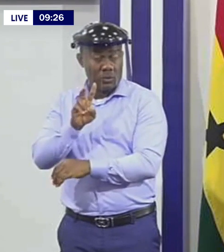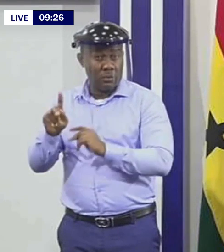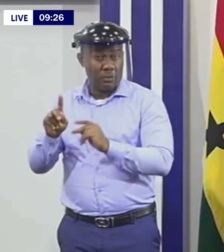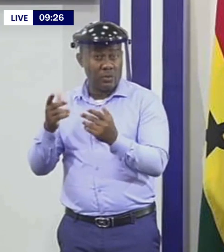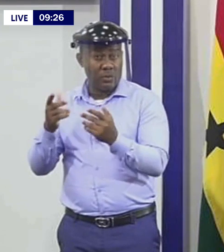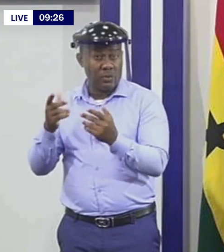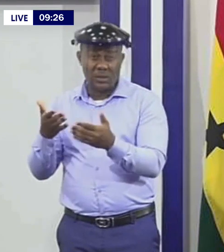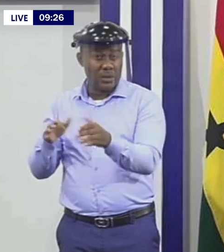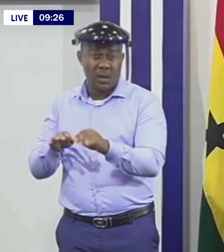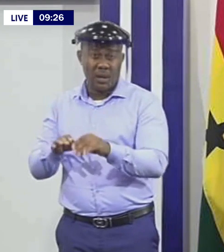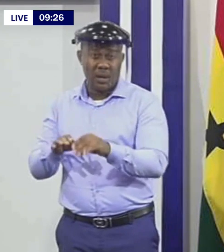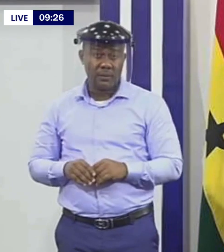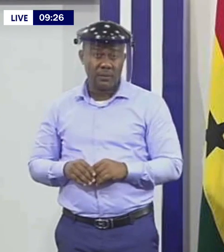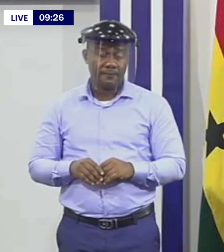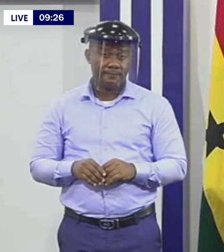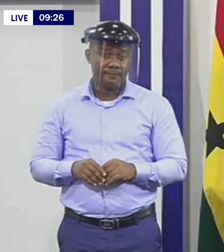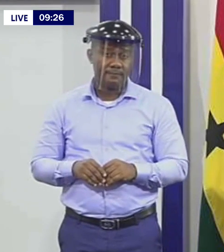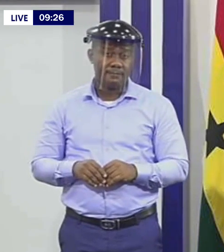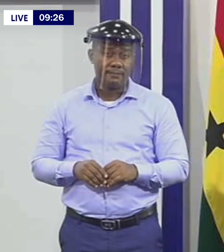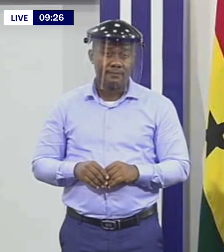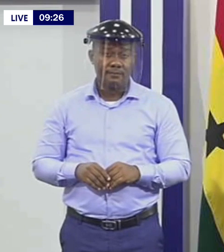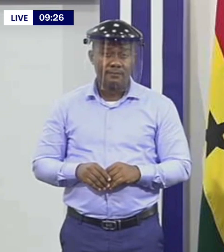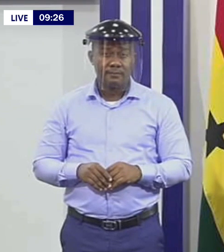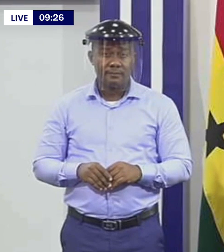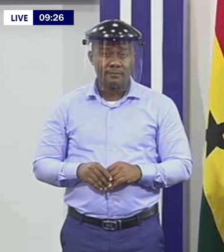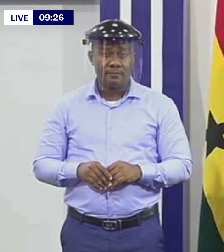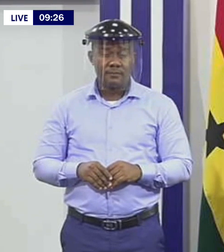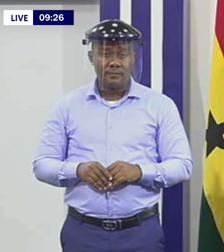to the virus as of now.